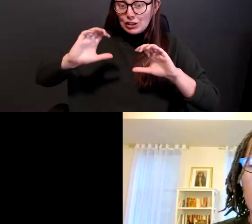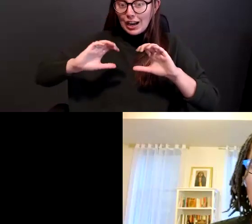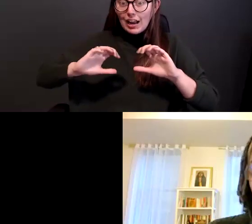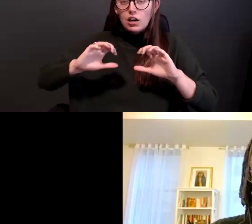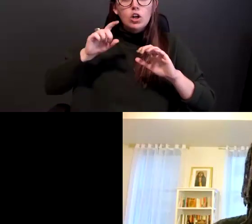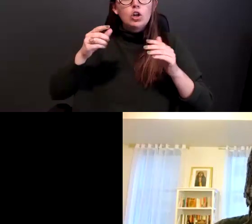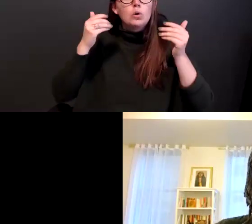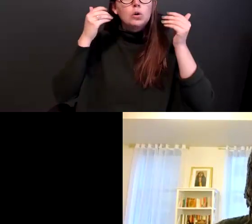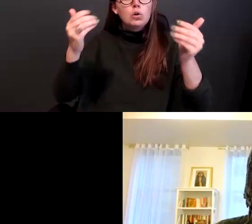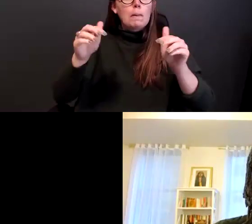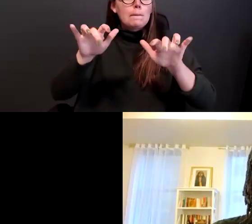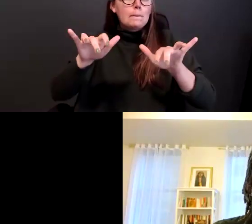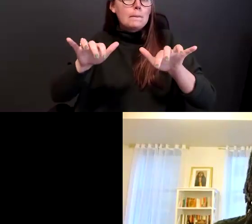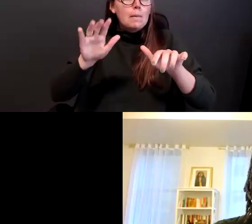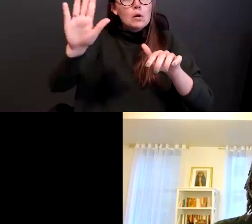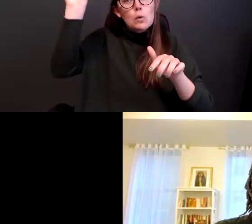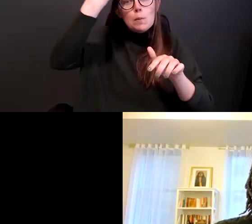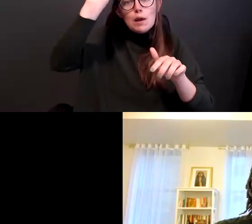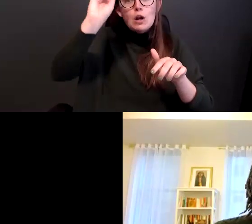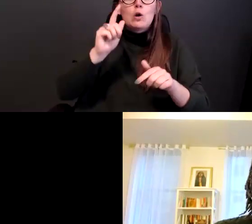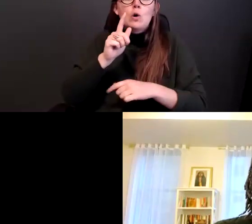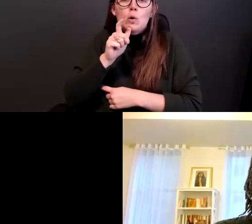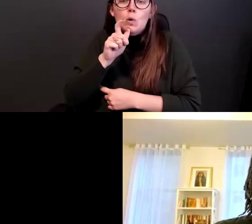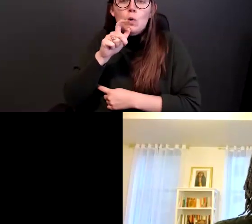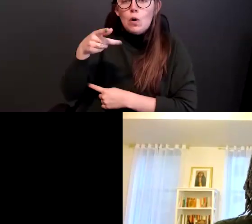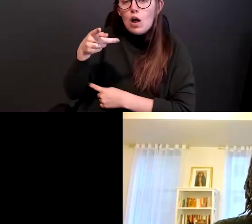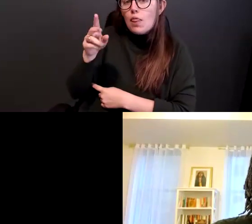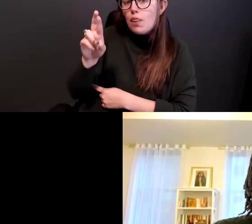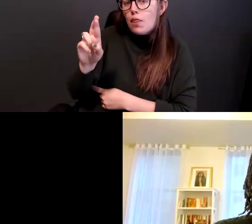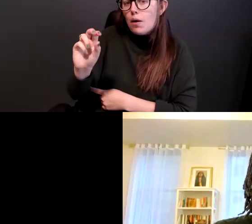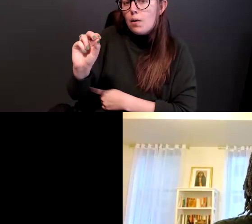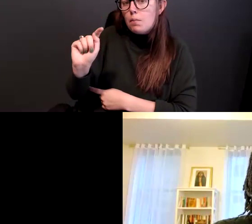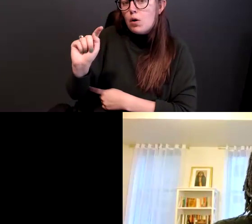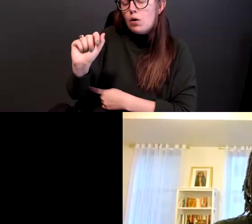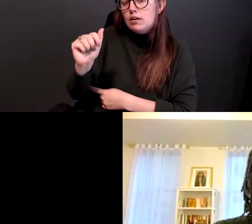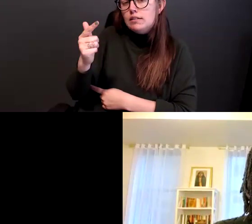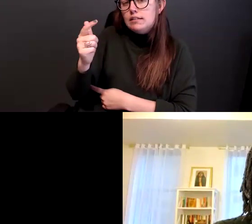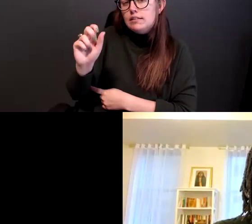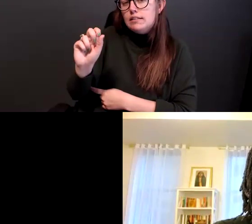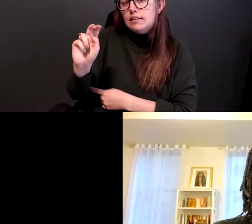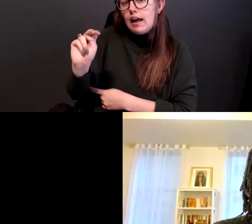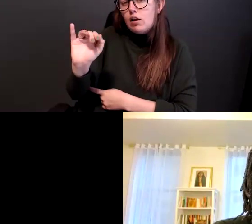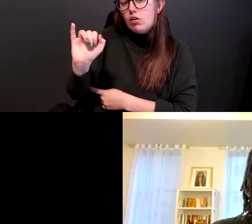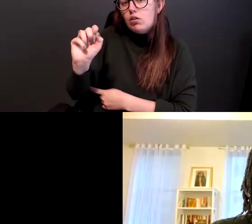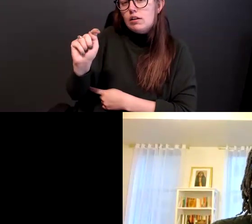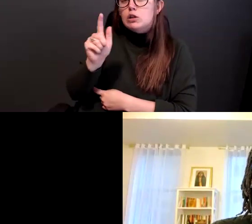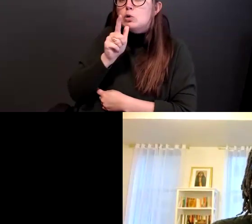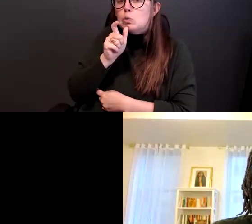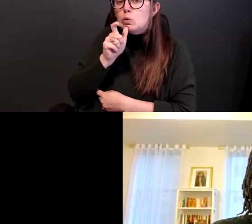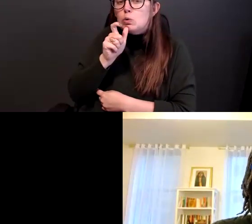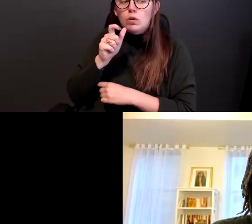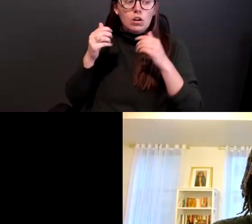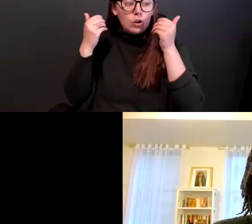think is the protagonist of this monologue. Who is the protagonist of